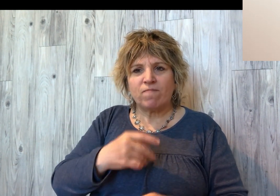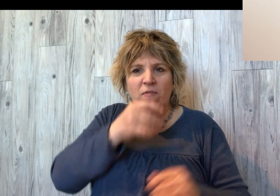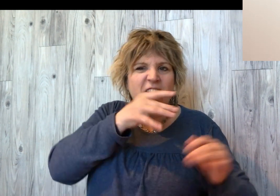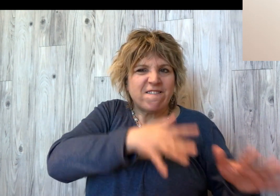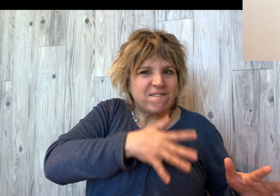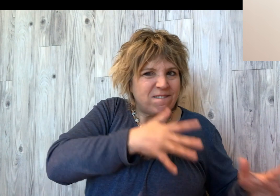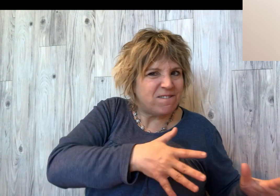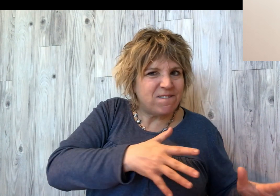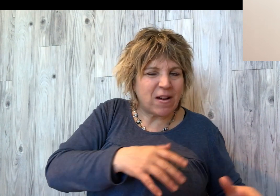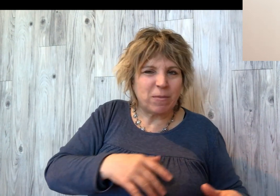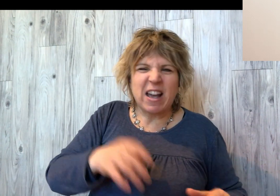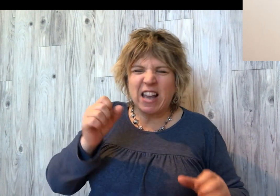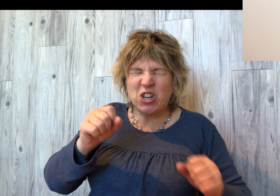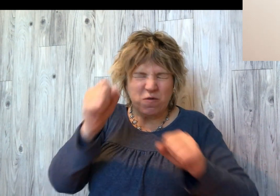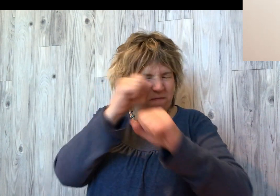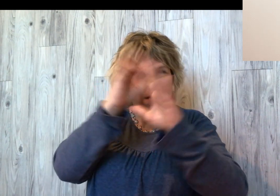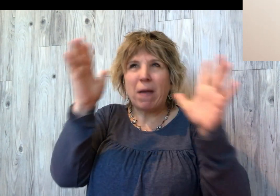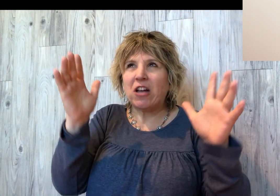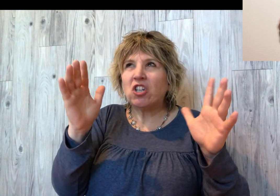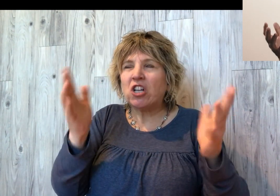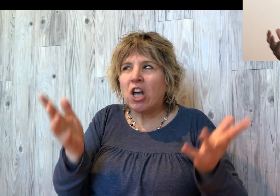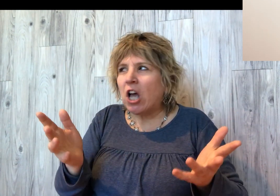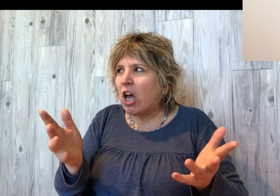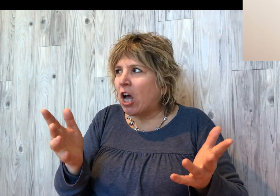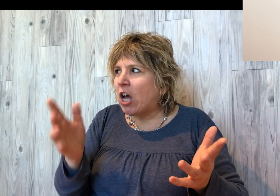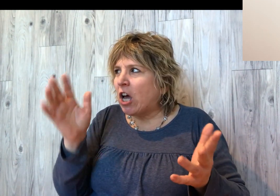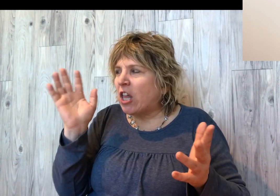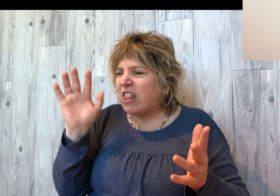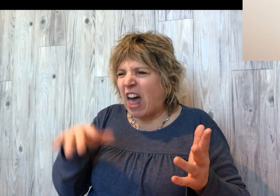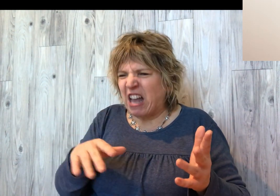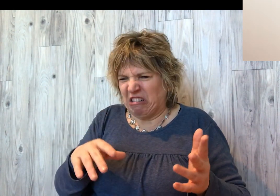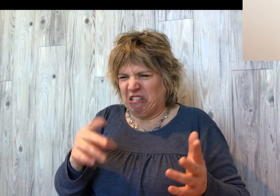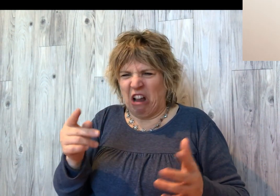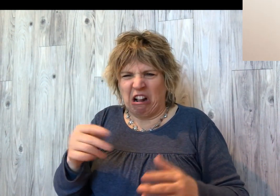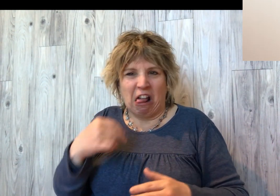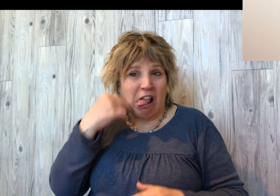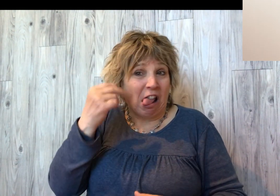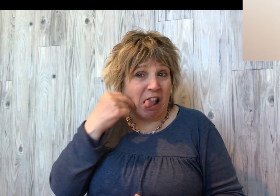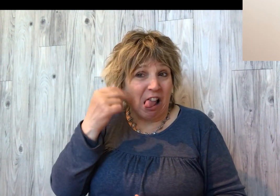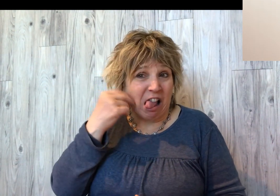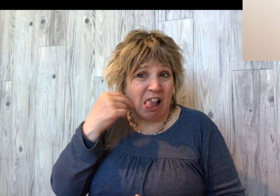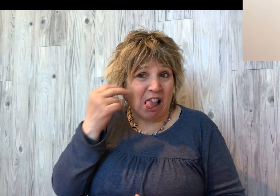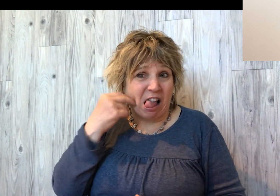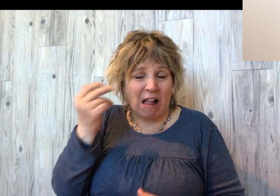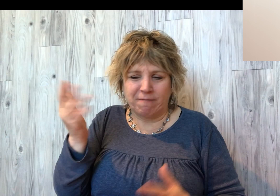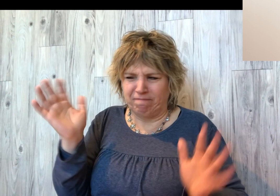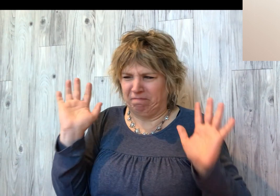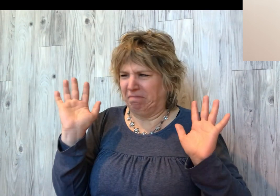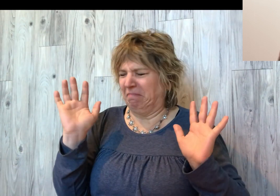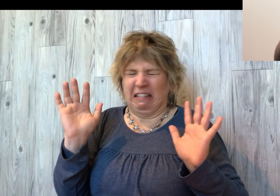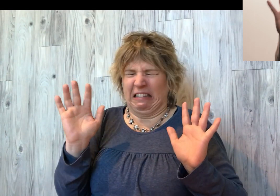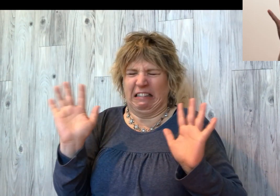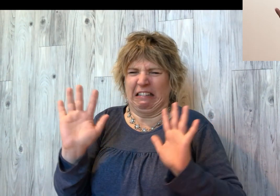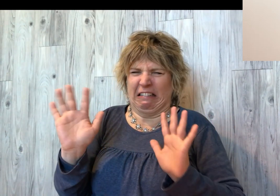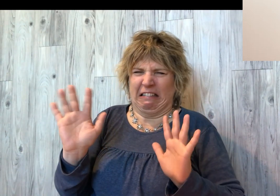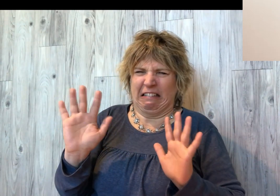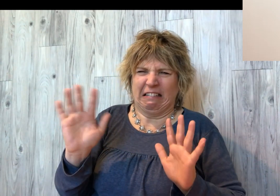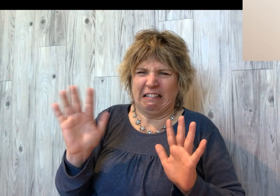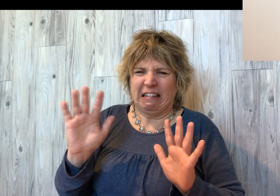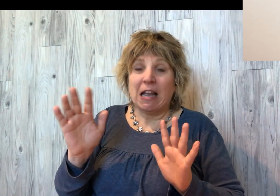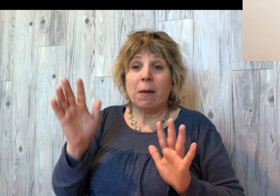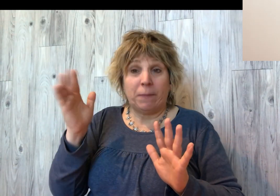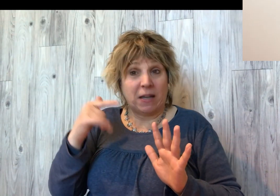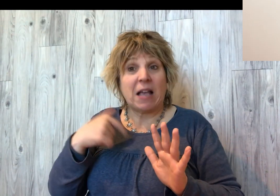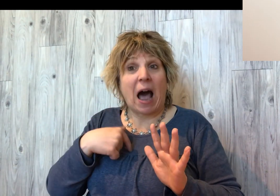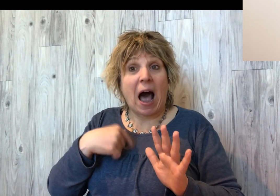true. Can you picture that scene? And then you always have that friend, the dog comes up and licks you all the time. And you're, I can't stand it because